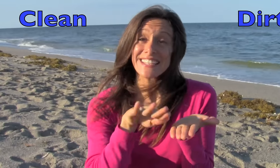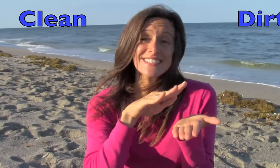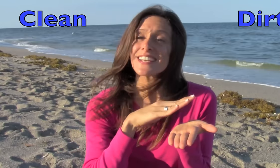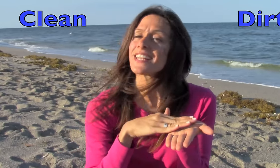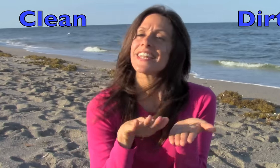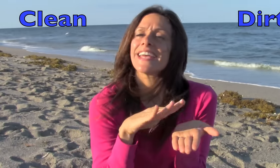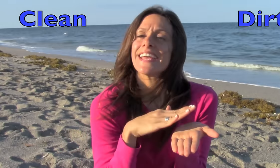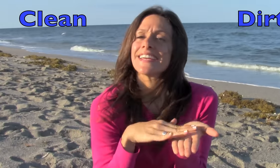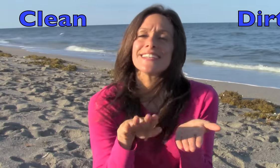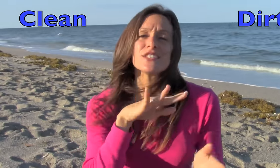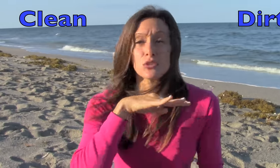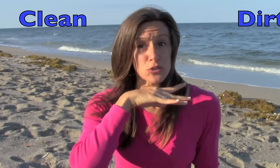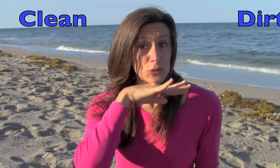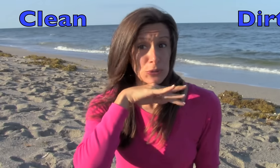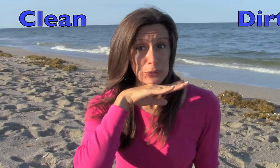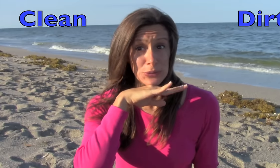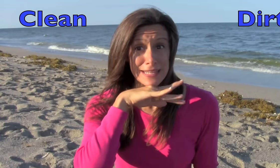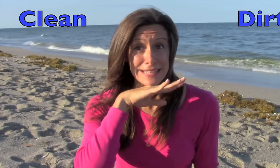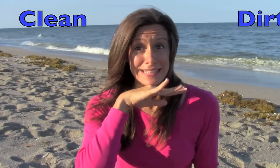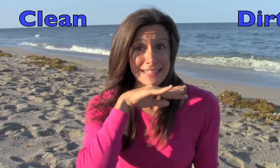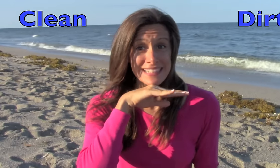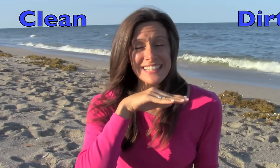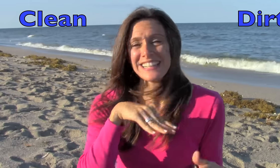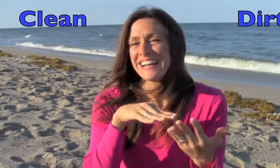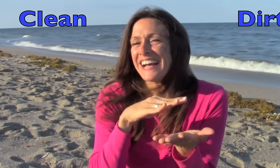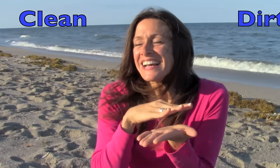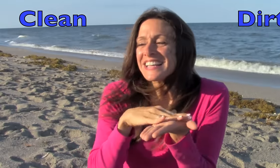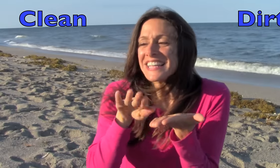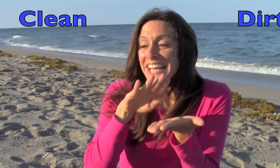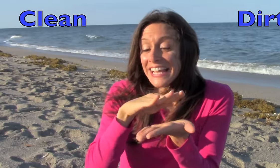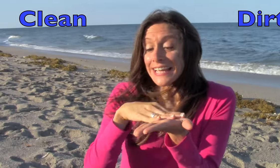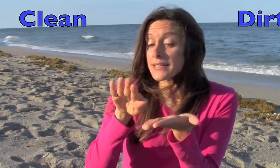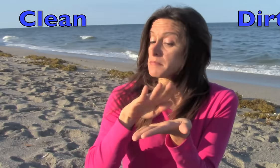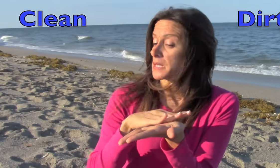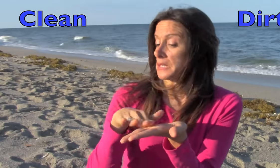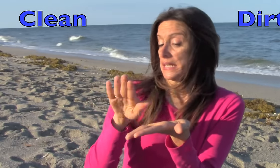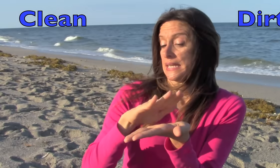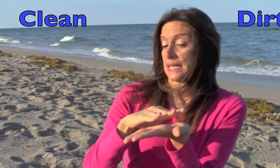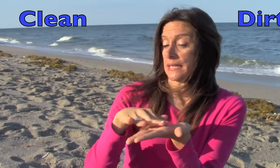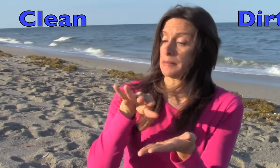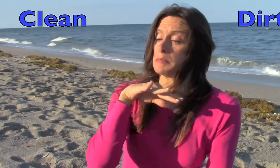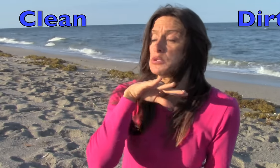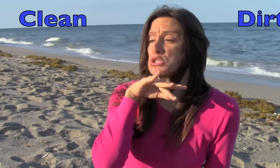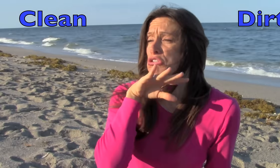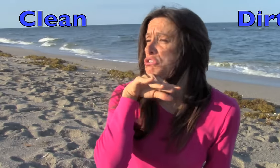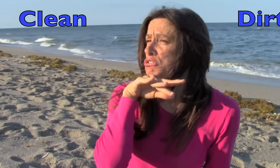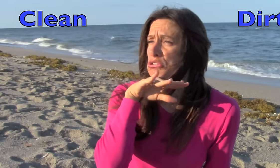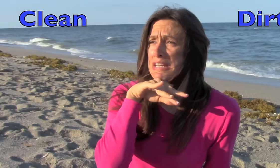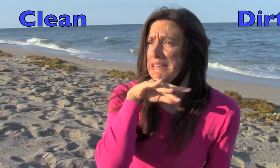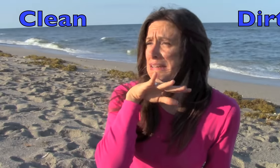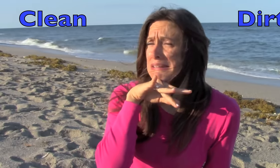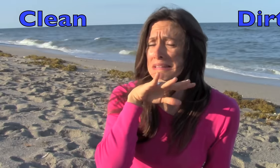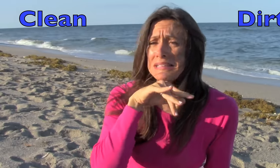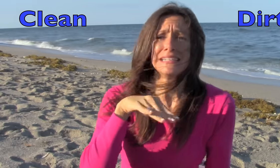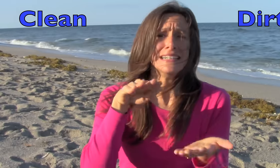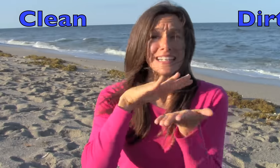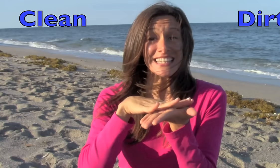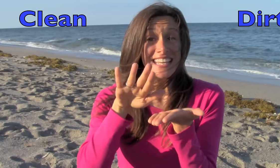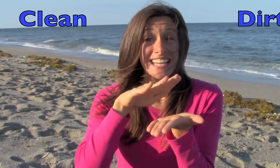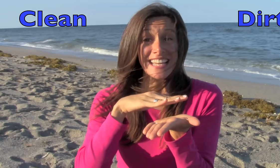Clean, clean, dirty. Clean, clean, dirty.